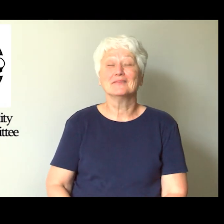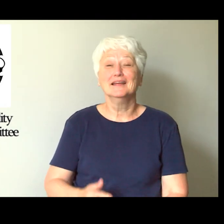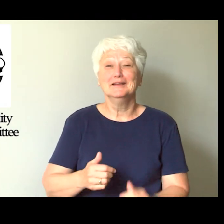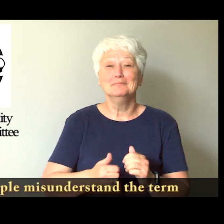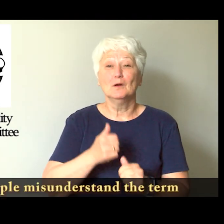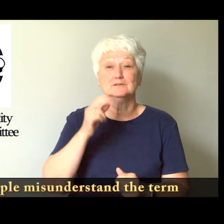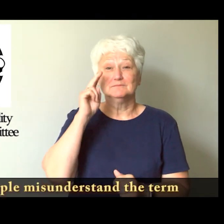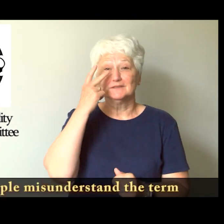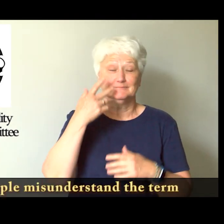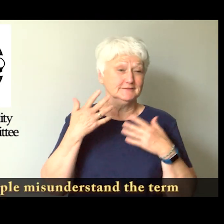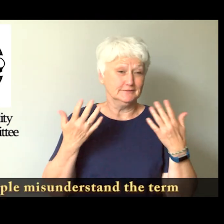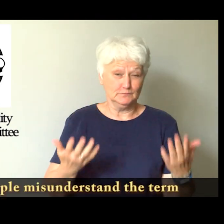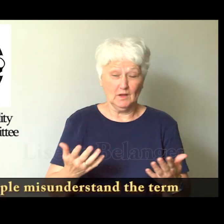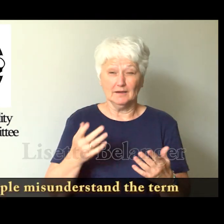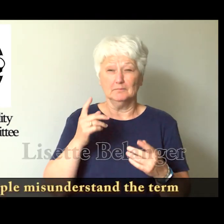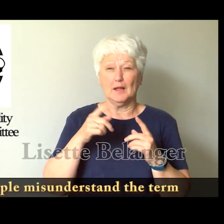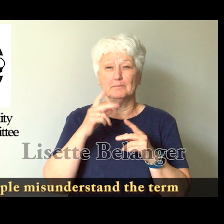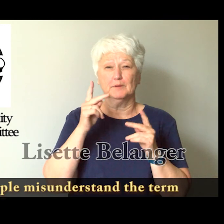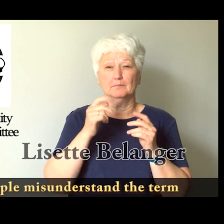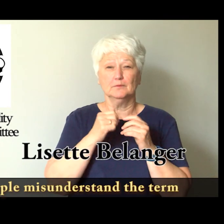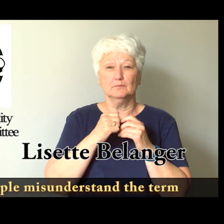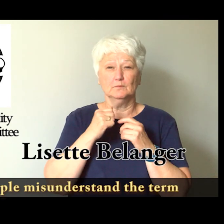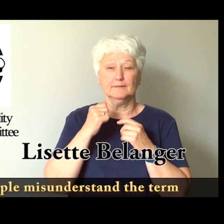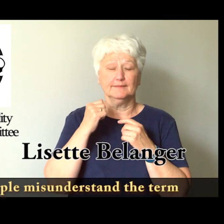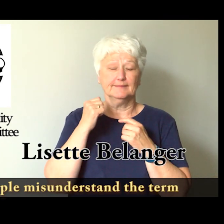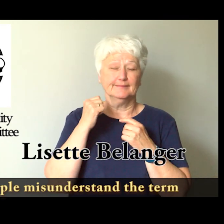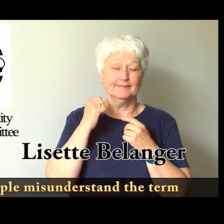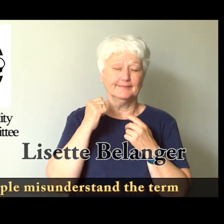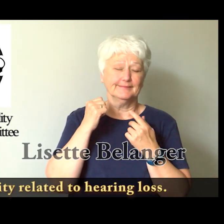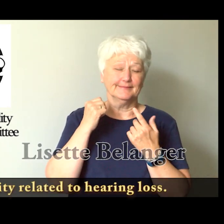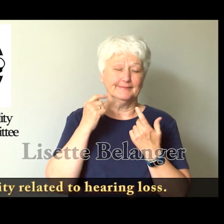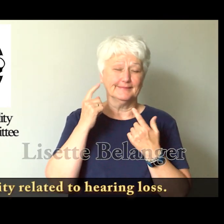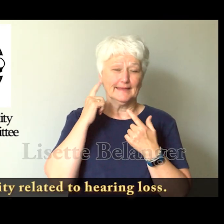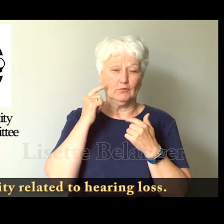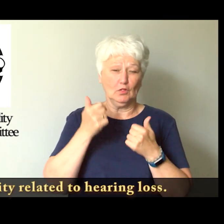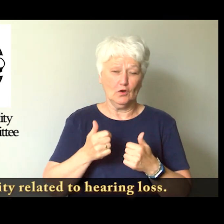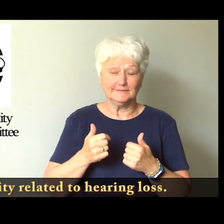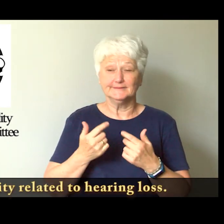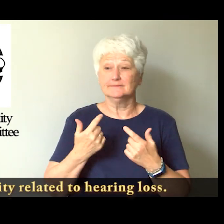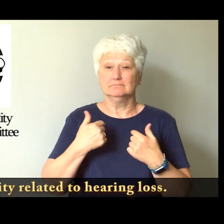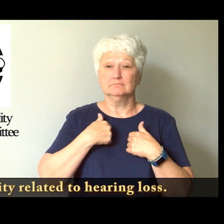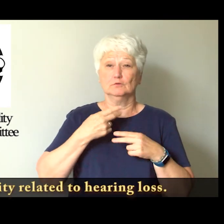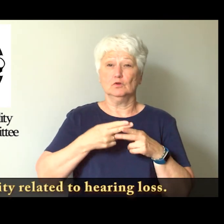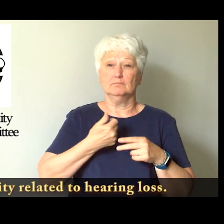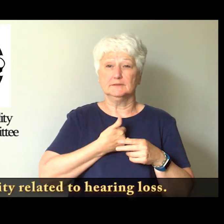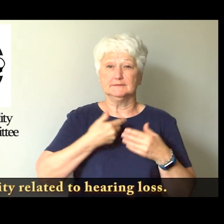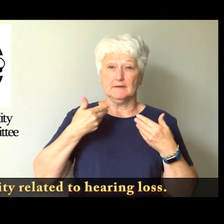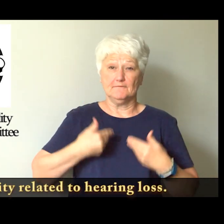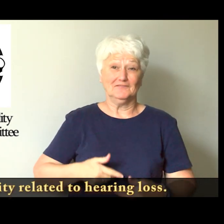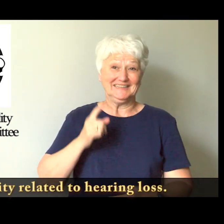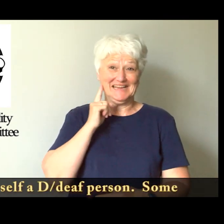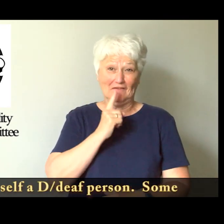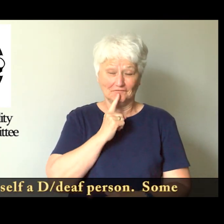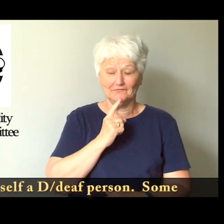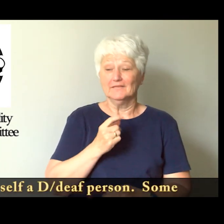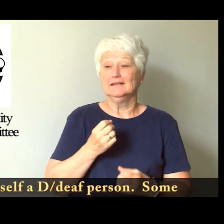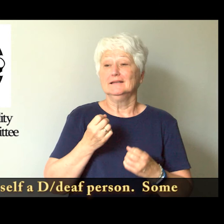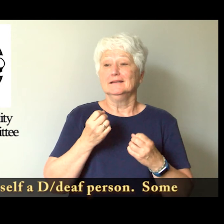Most people misunderstand the term disability, really related to hearing loss. I call myself a deaf